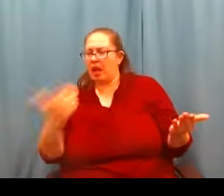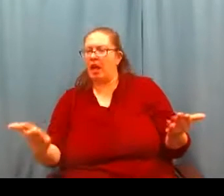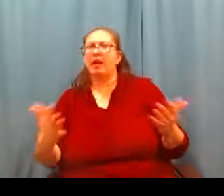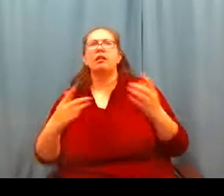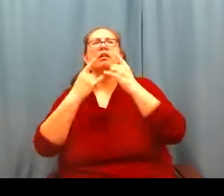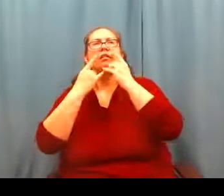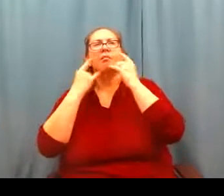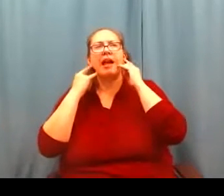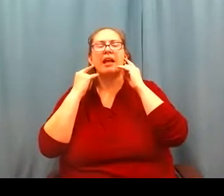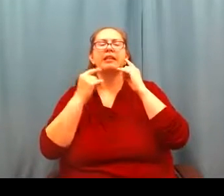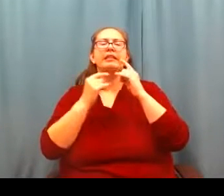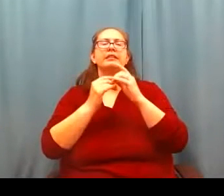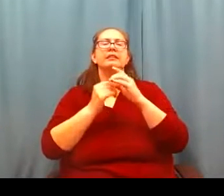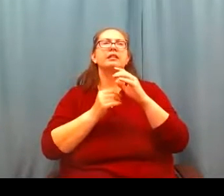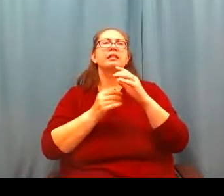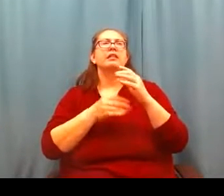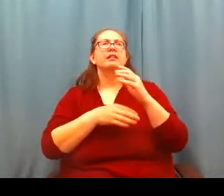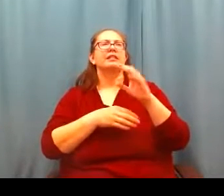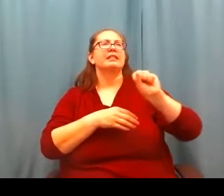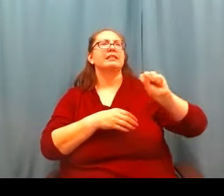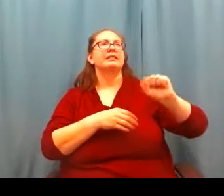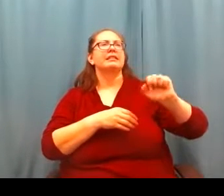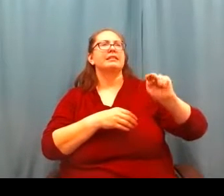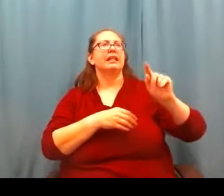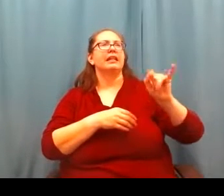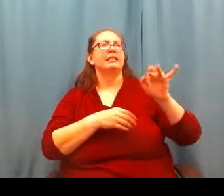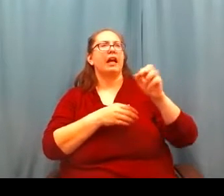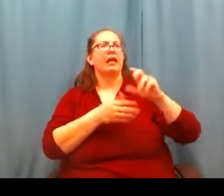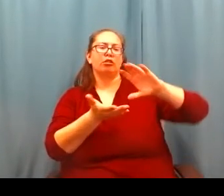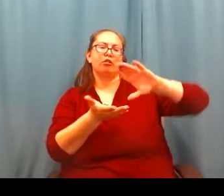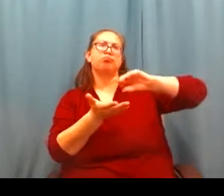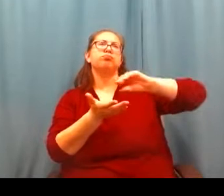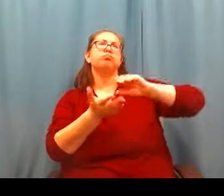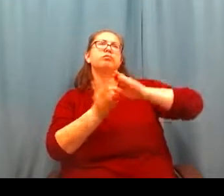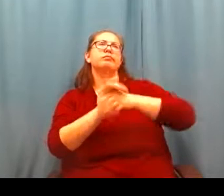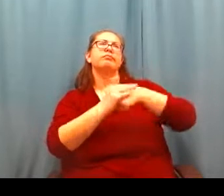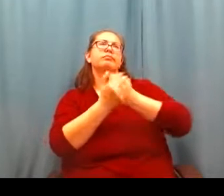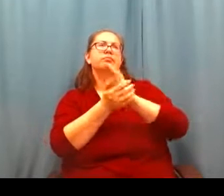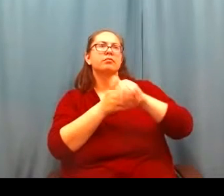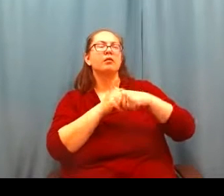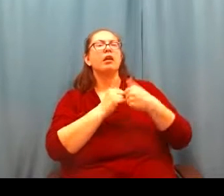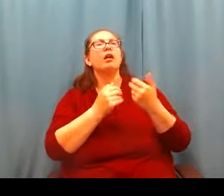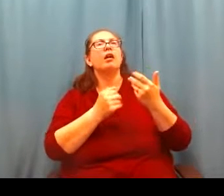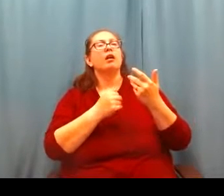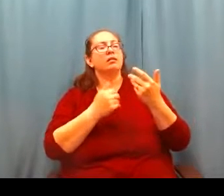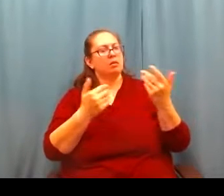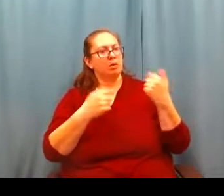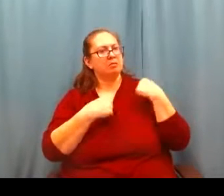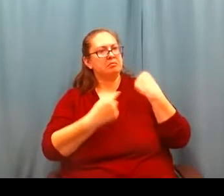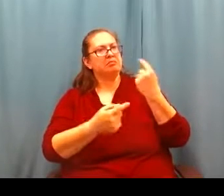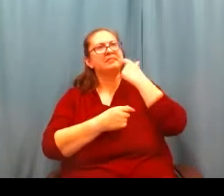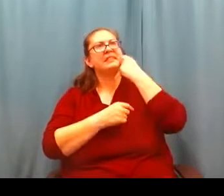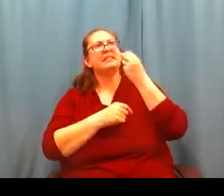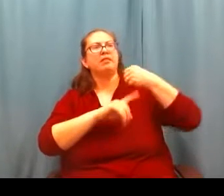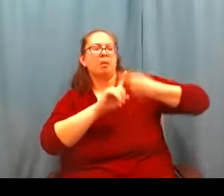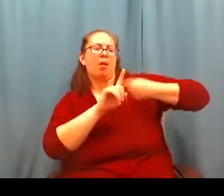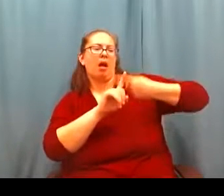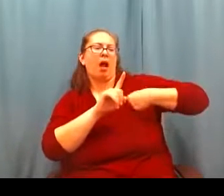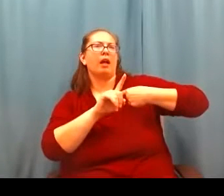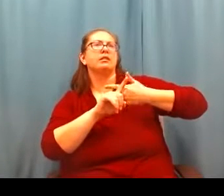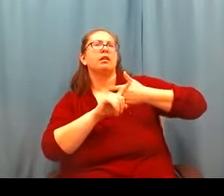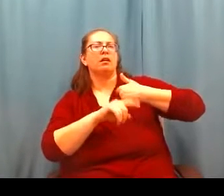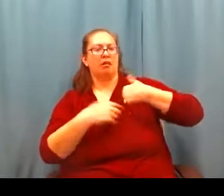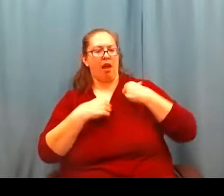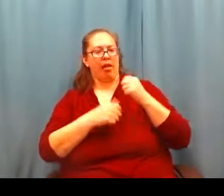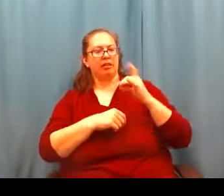hand sanitizer and other resources. In addition to that, over the past couple of months, the health department has went out to